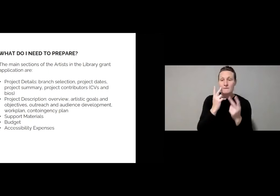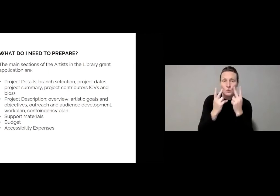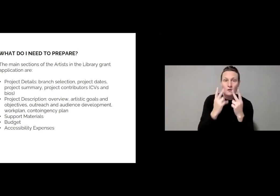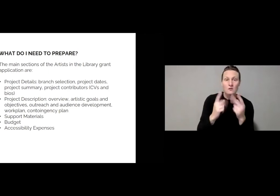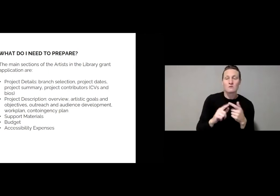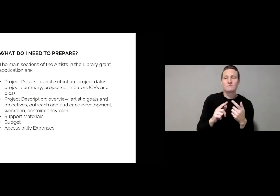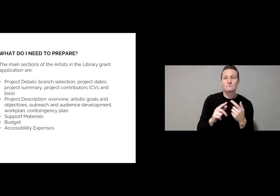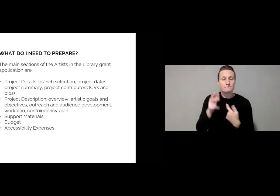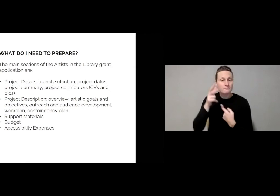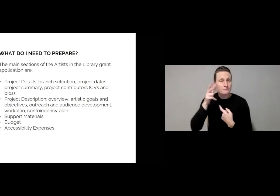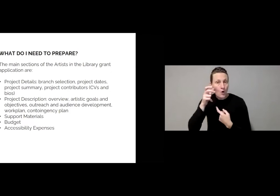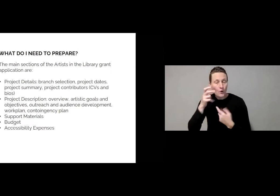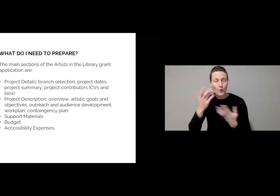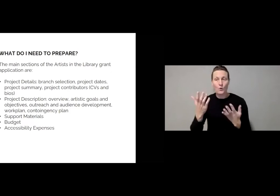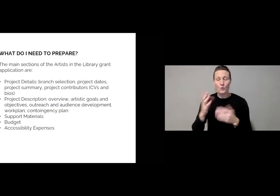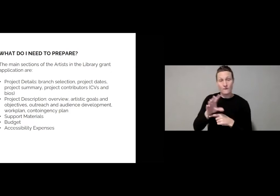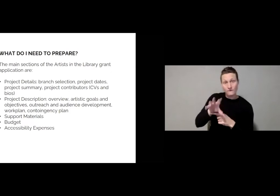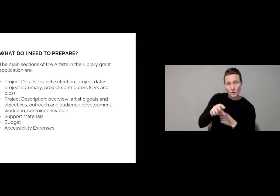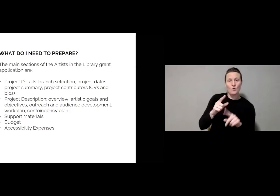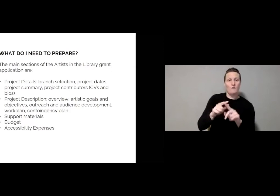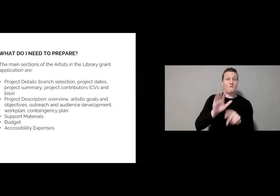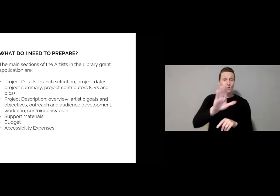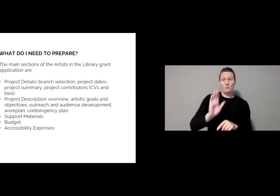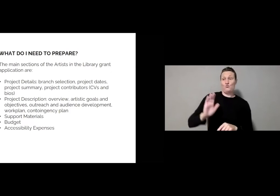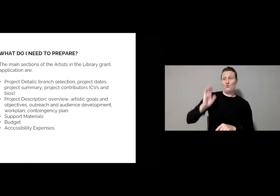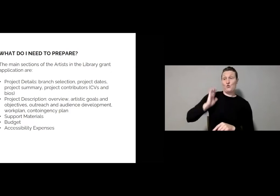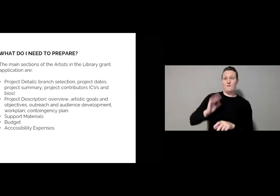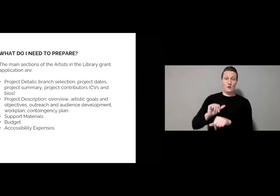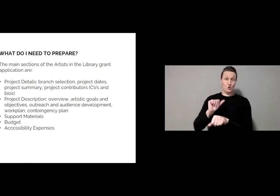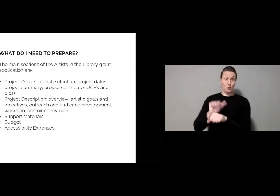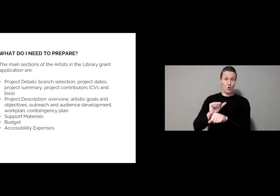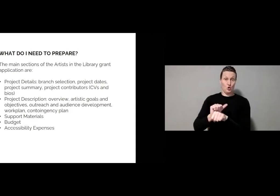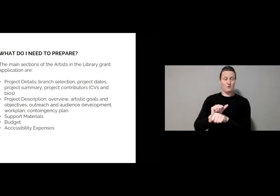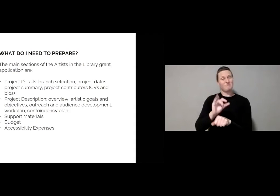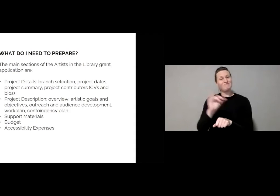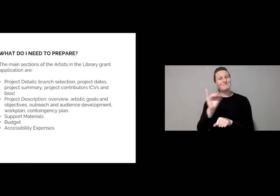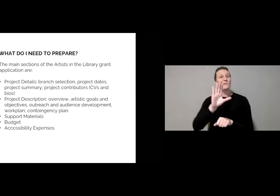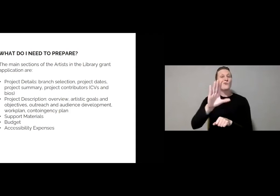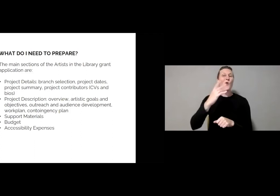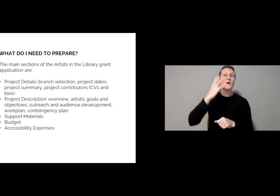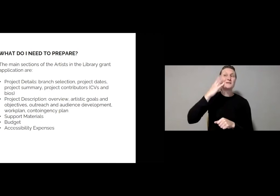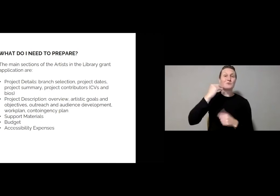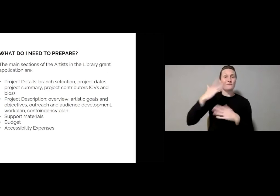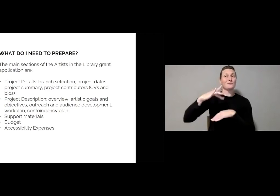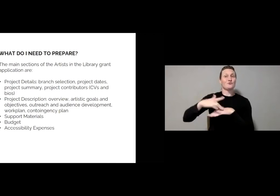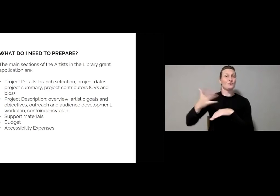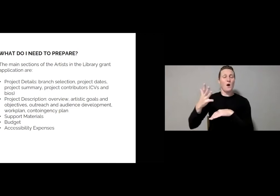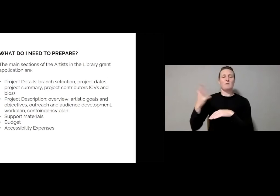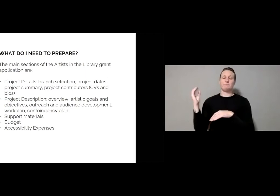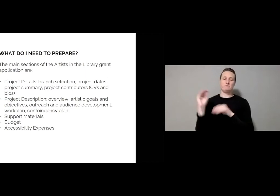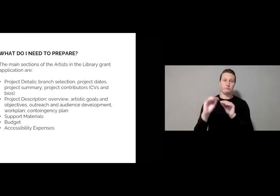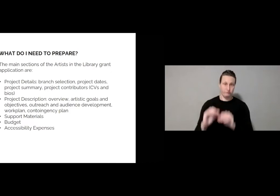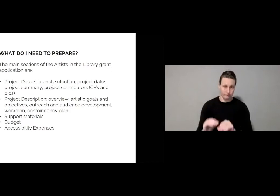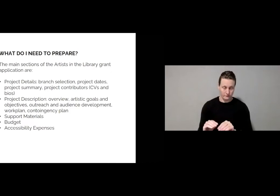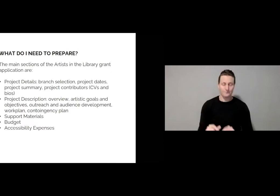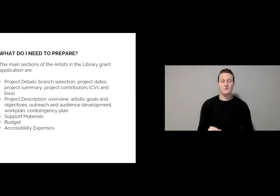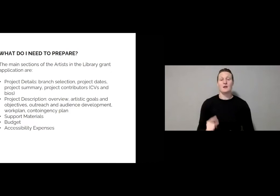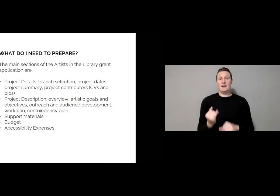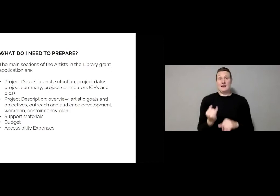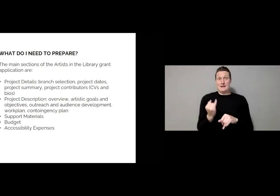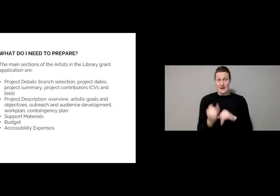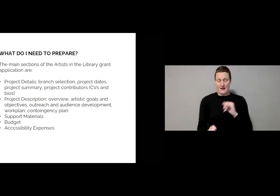of your previous work. Then there's the budget section. There's sort of two pieces to the budget section. And one is a